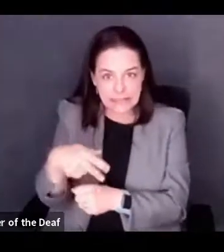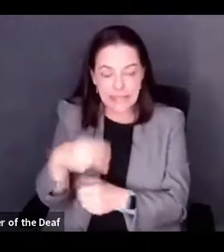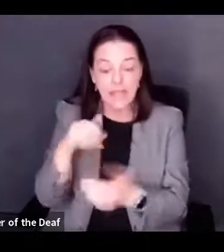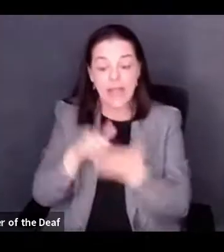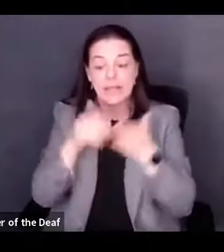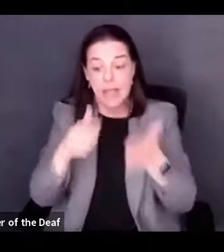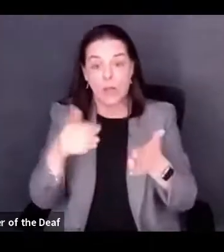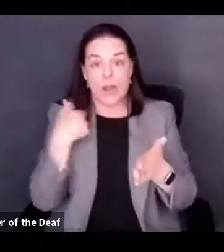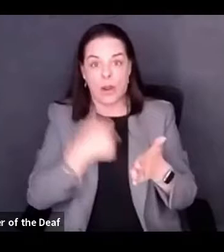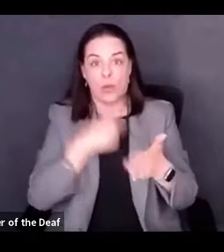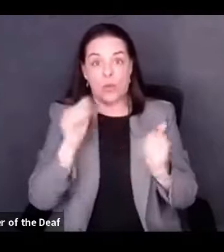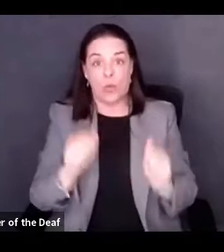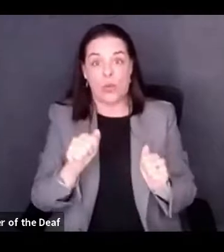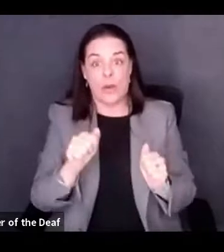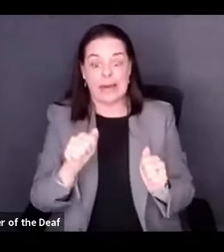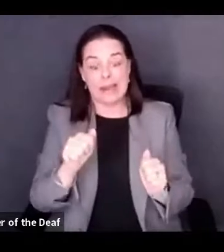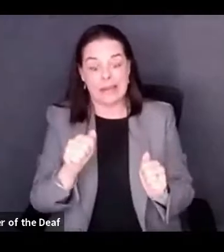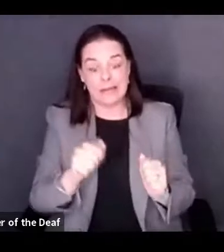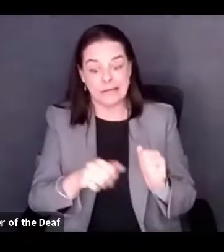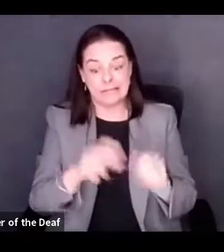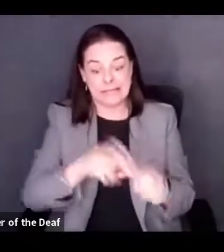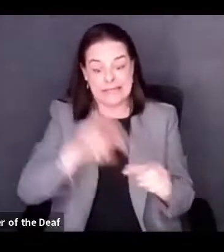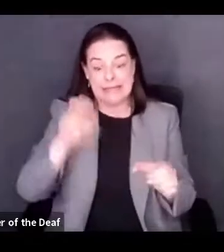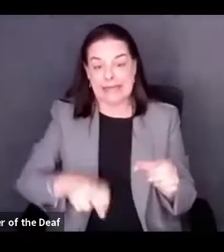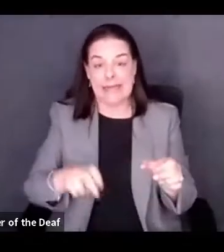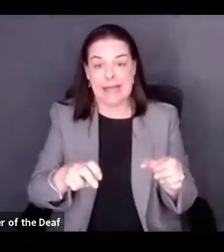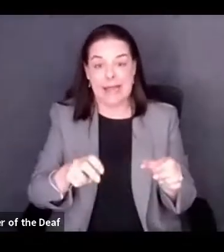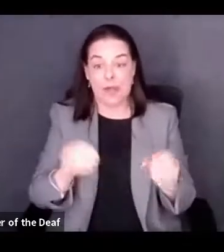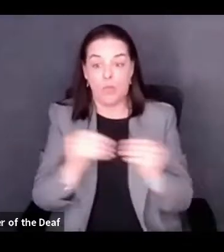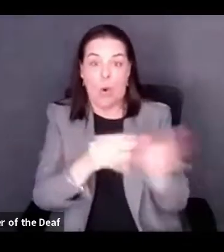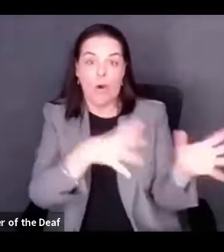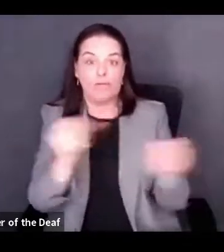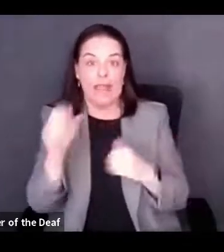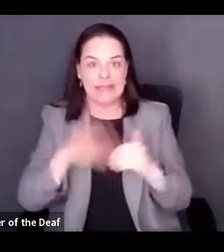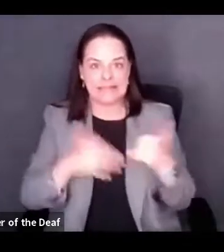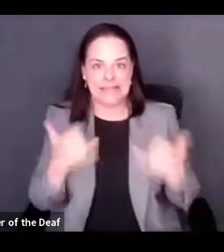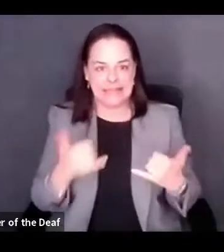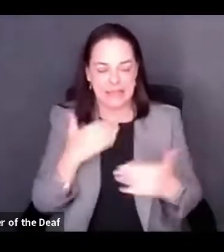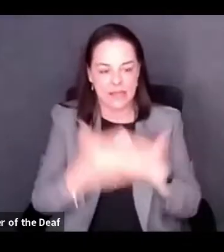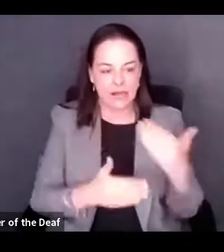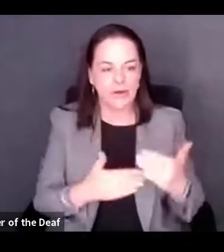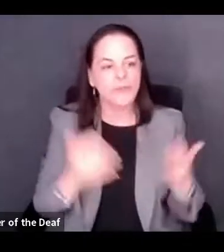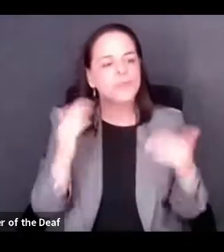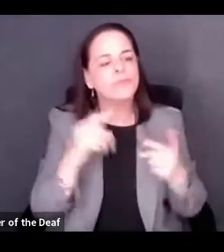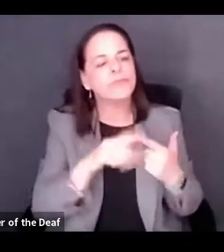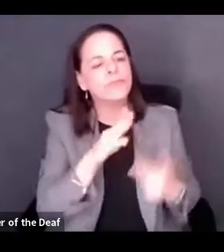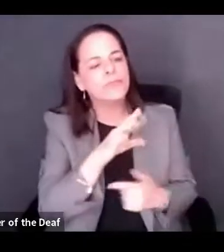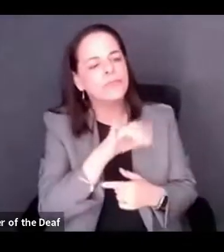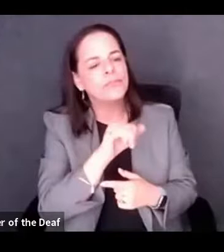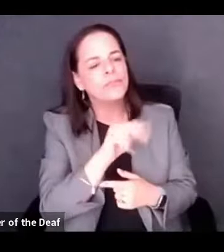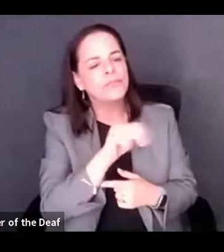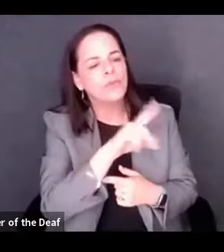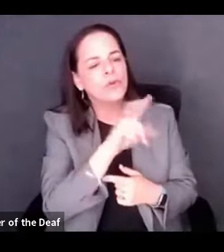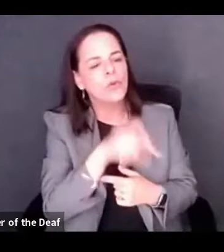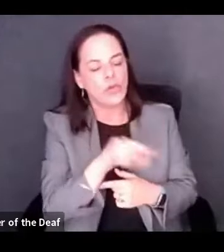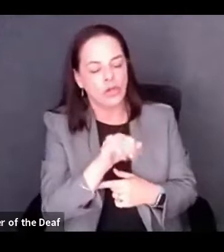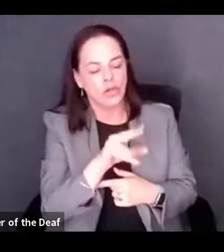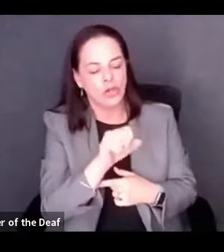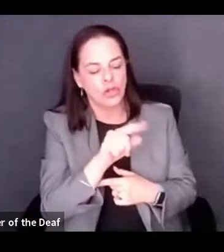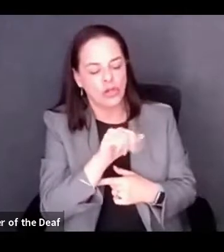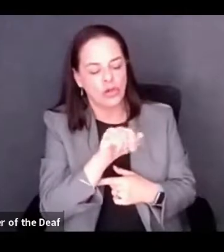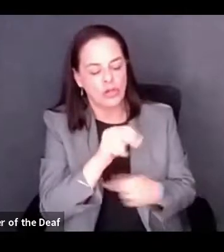get out of this even faster than the pace we're going right now. And this is similar to Brian's question. Justin from